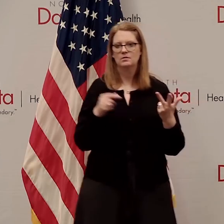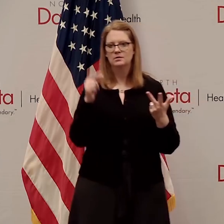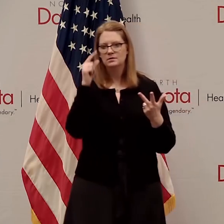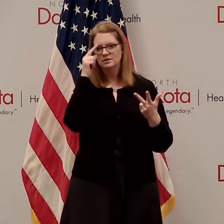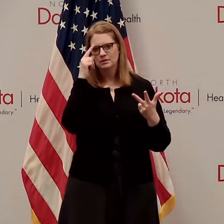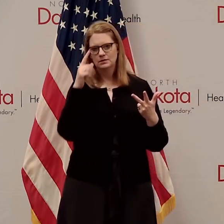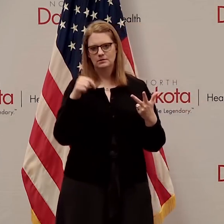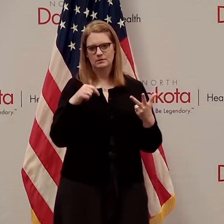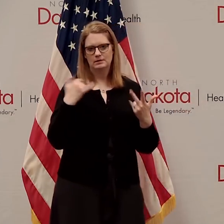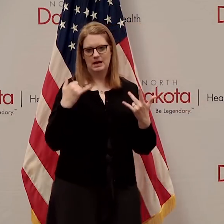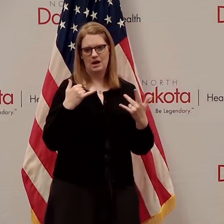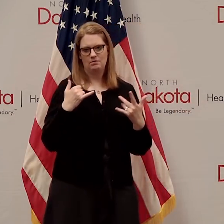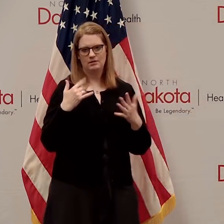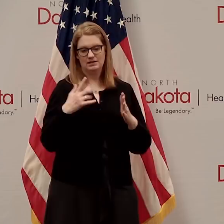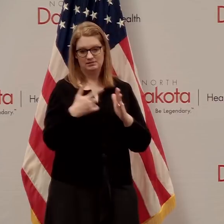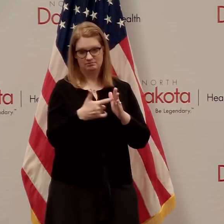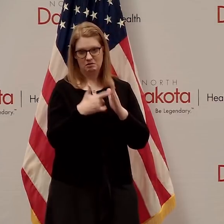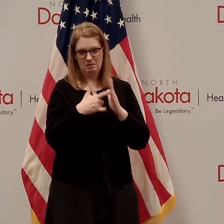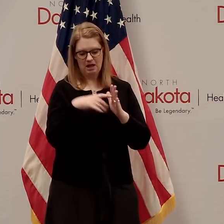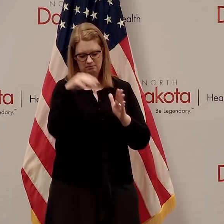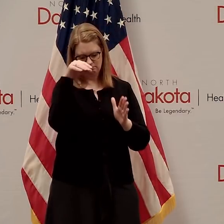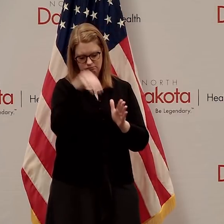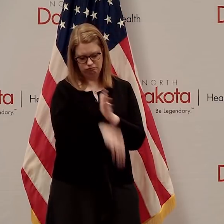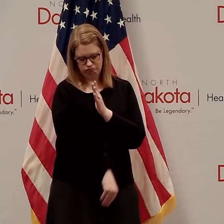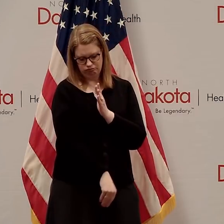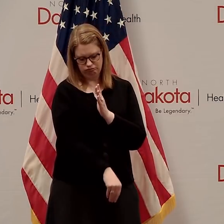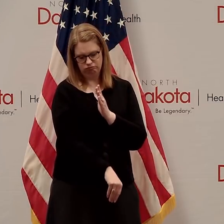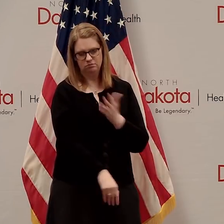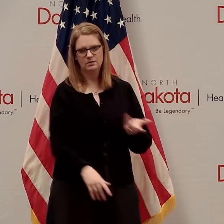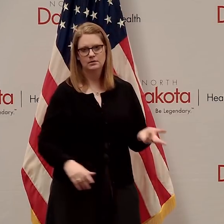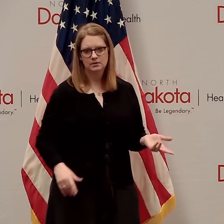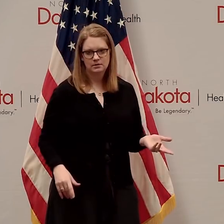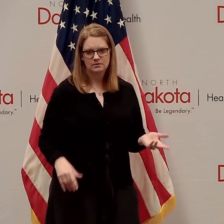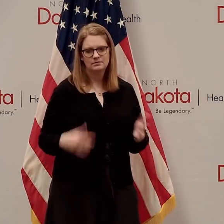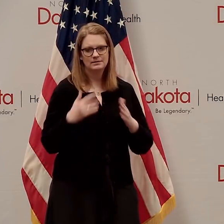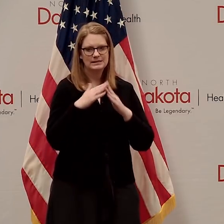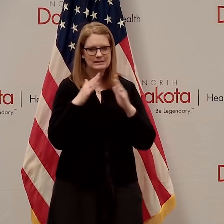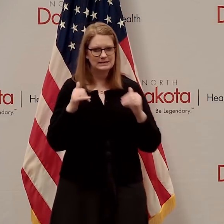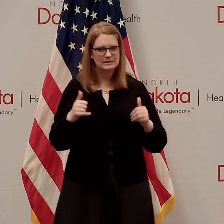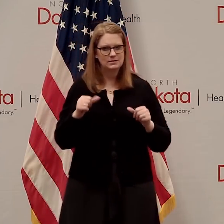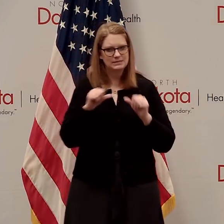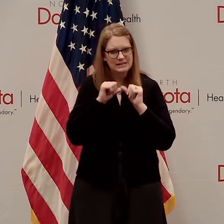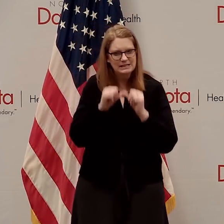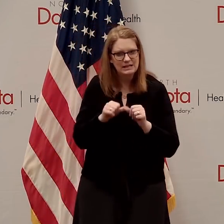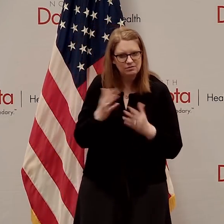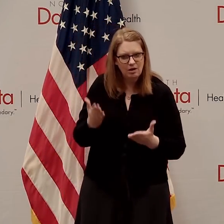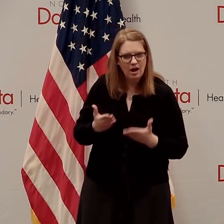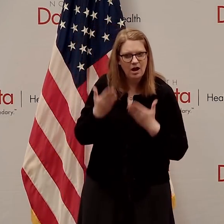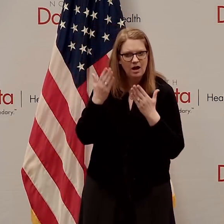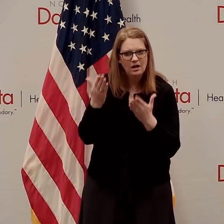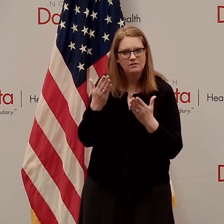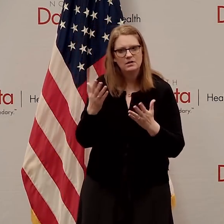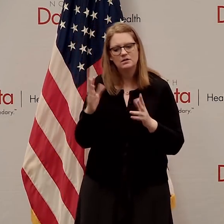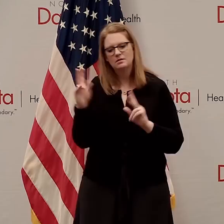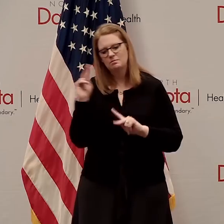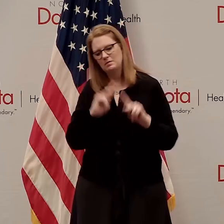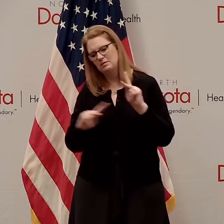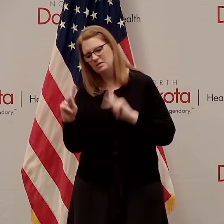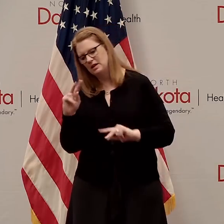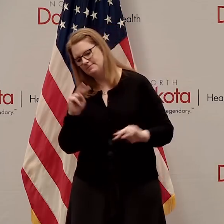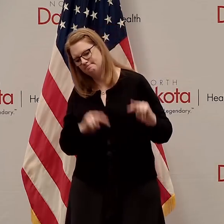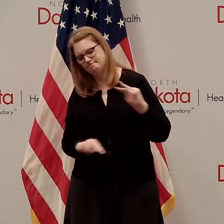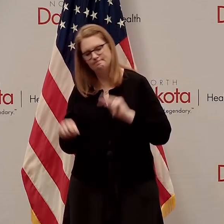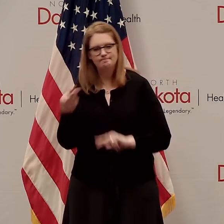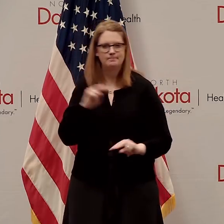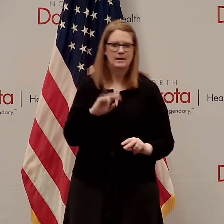we've had a huge drop in demand, because even if systems have continued to offer elective surgeries, people may have opted for their own